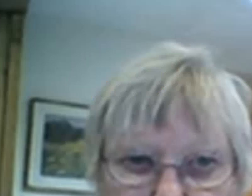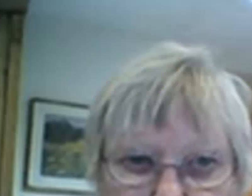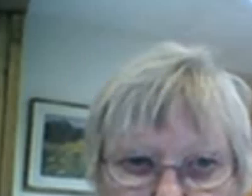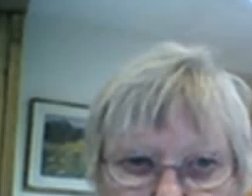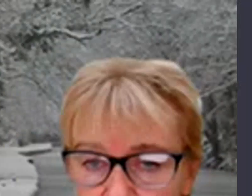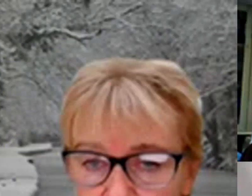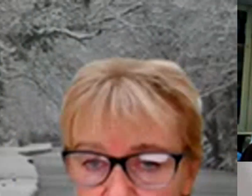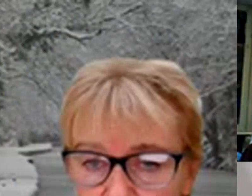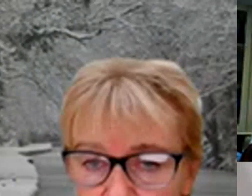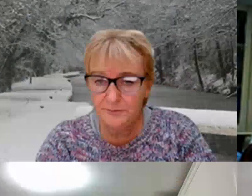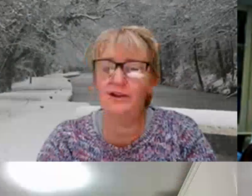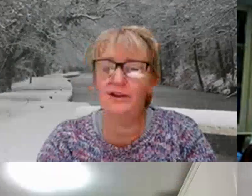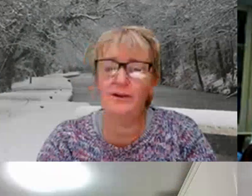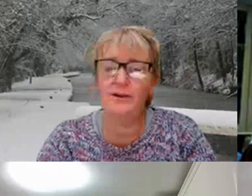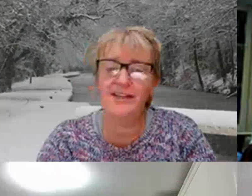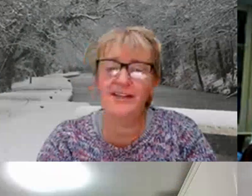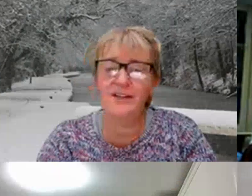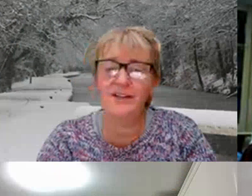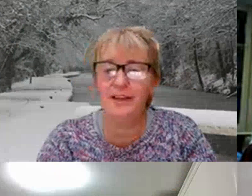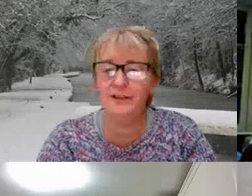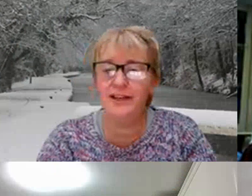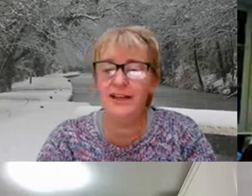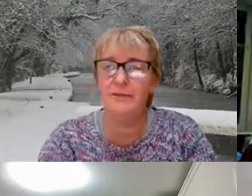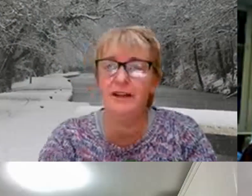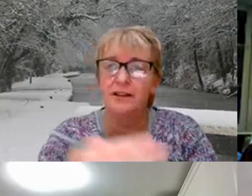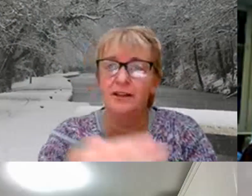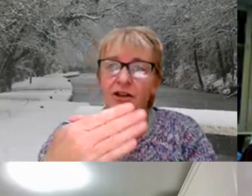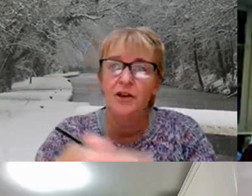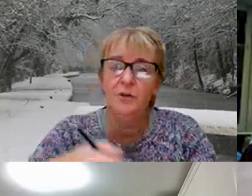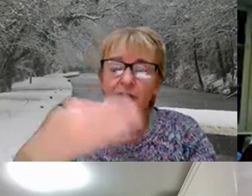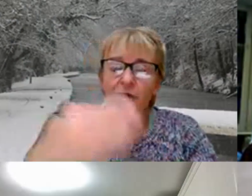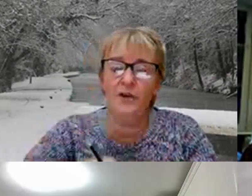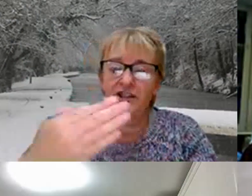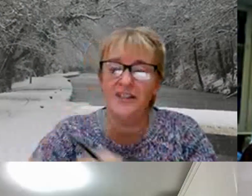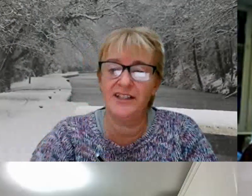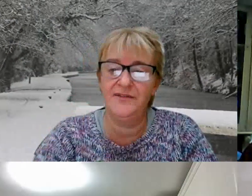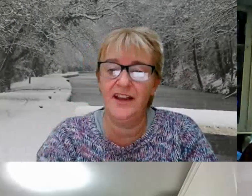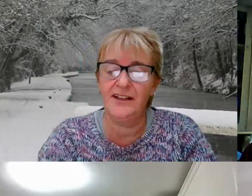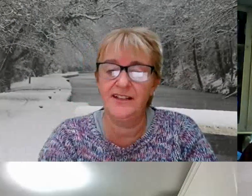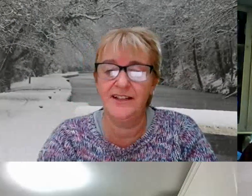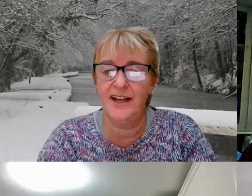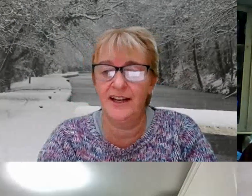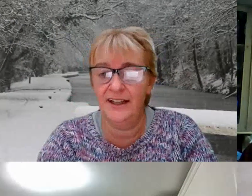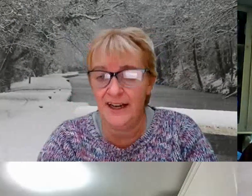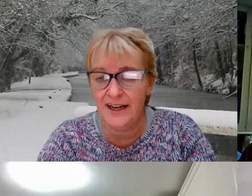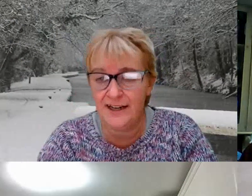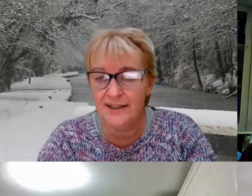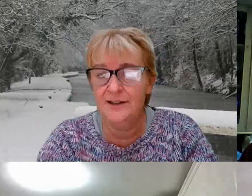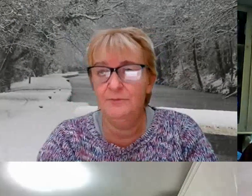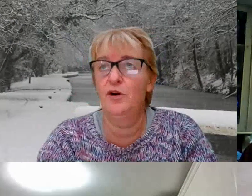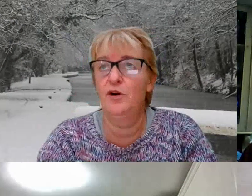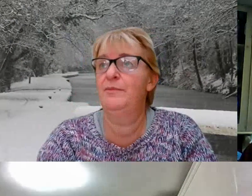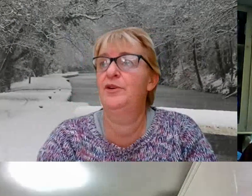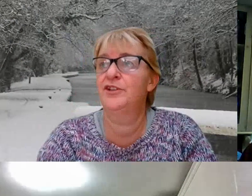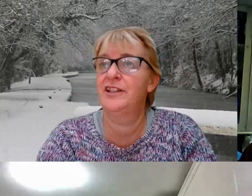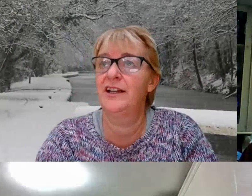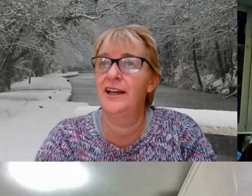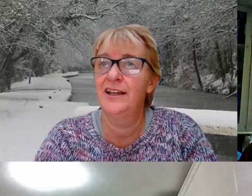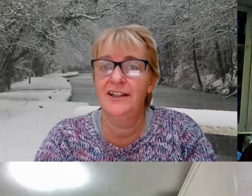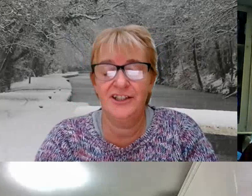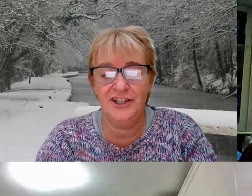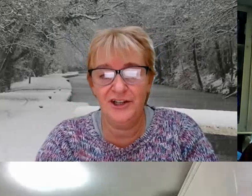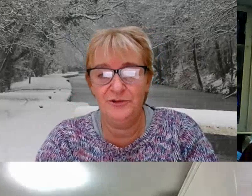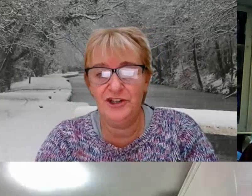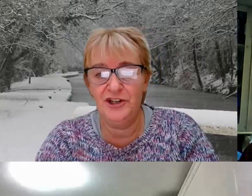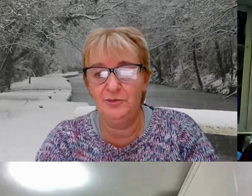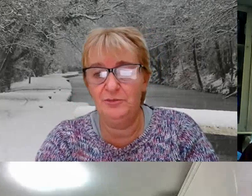event, all the people who attended, you'll be given an email with all the questions and the answers, and a link, more